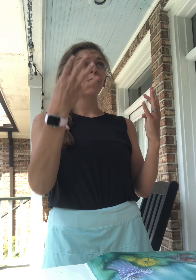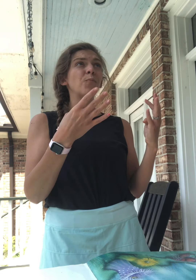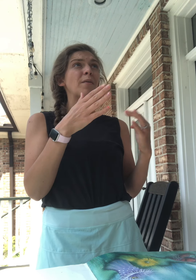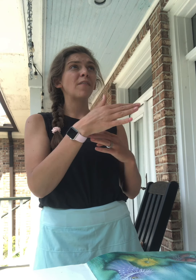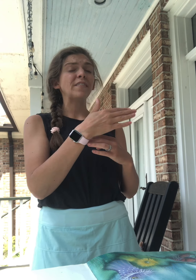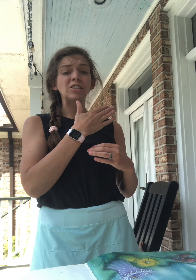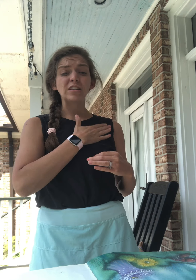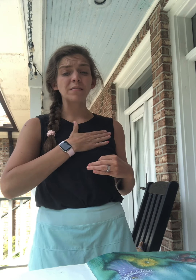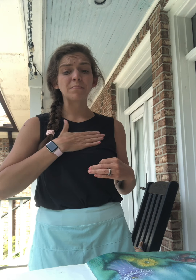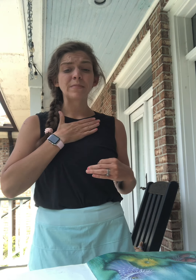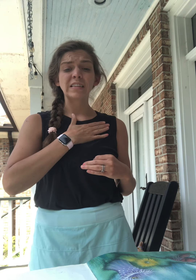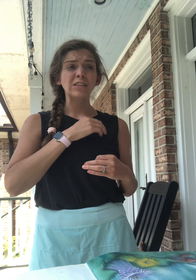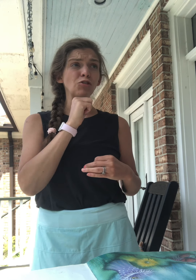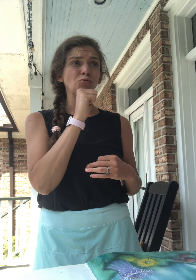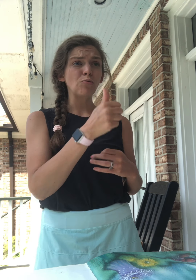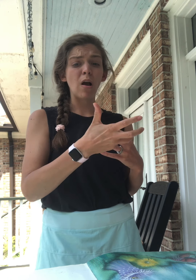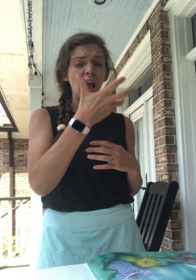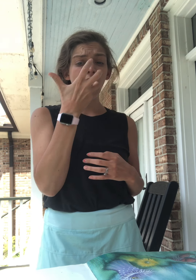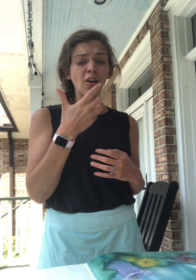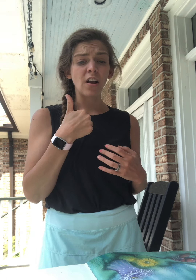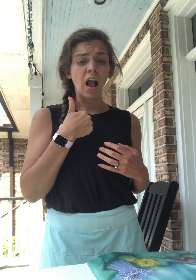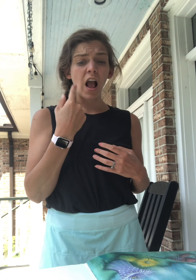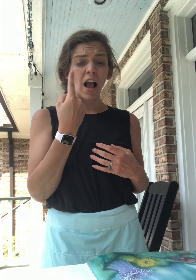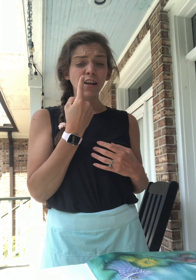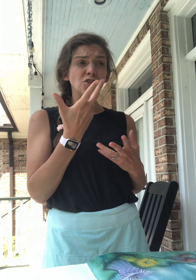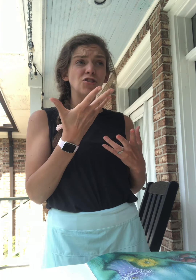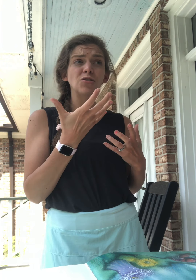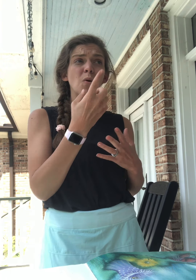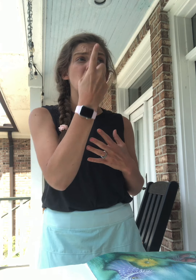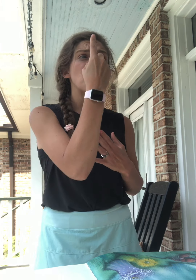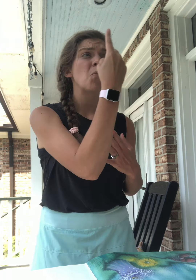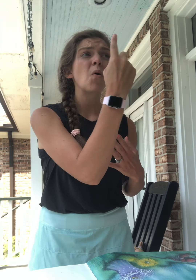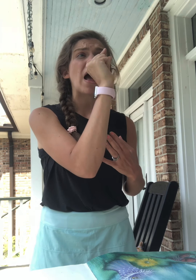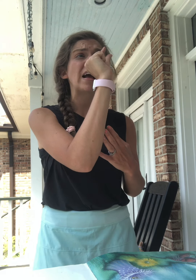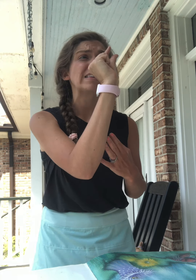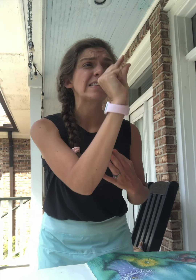Rainbow fish, please don't be angry. I just want one little scale.